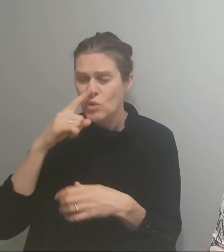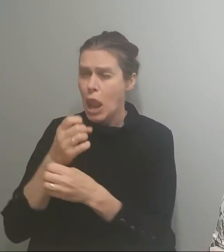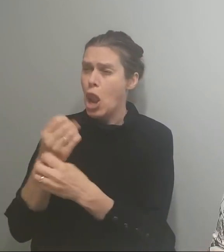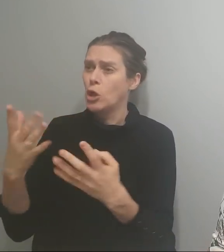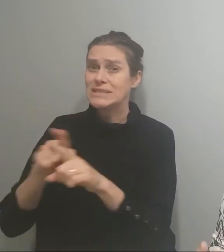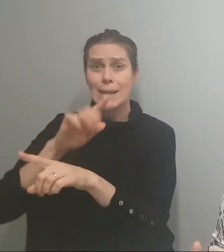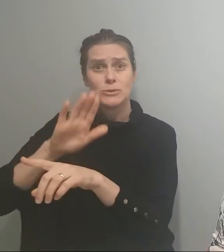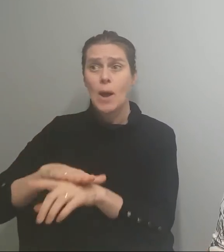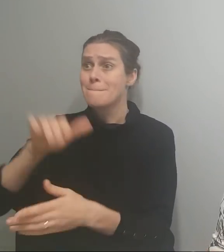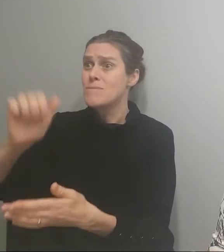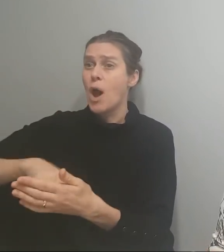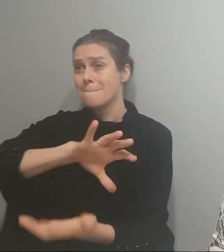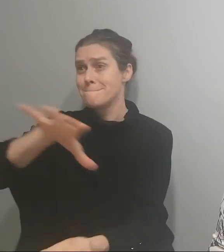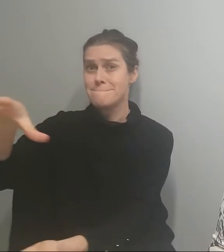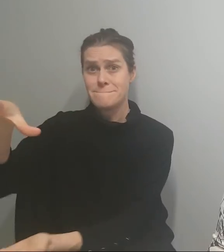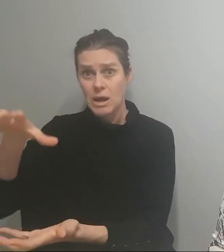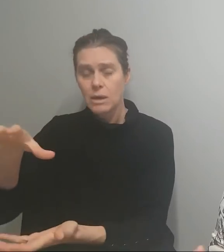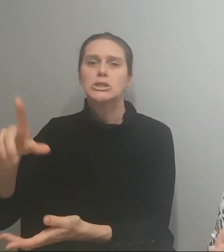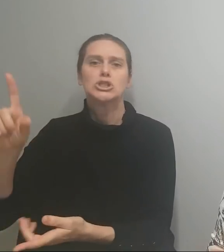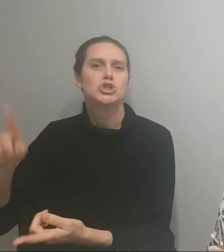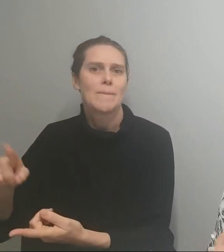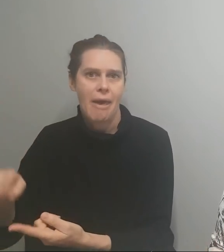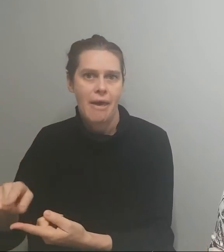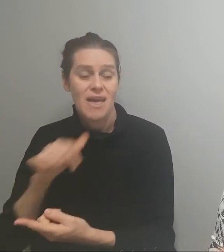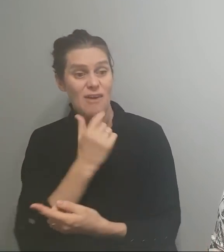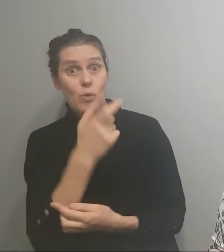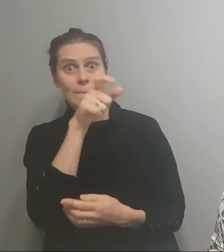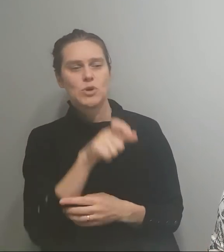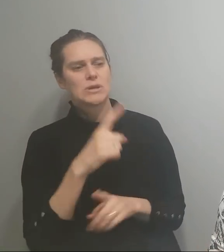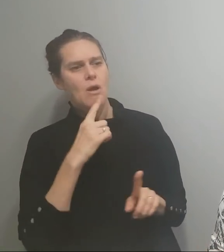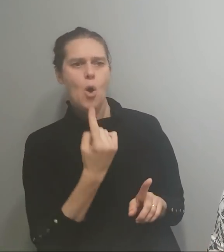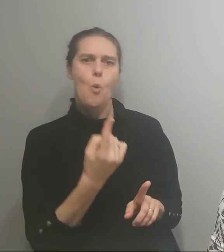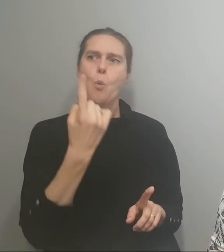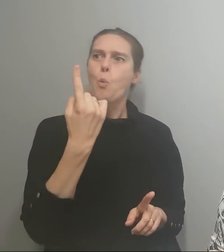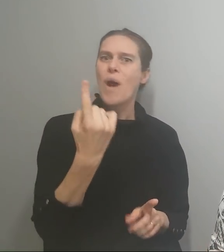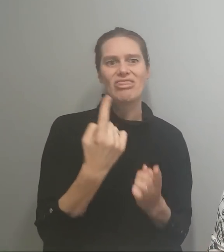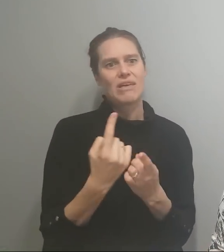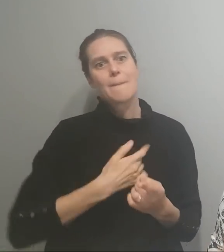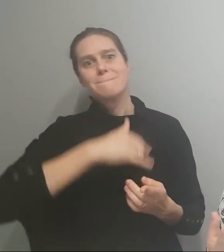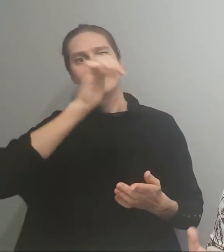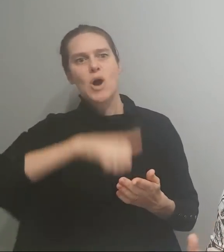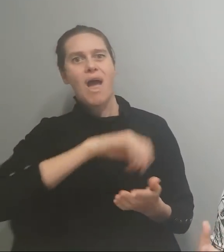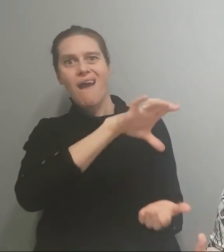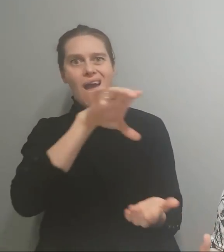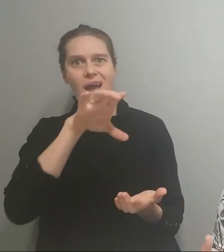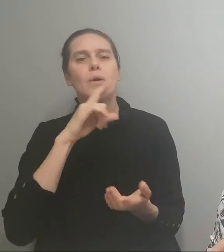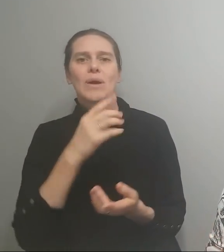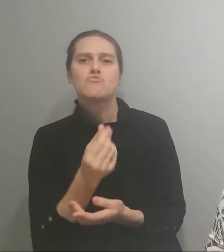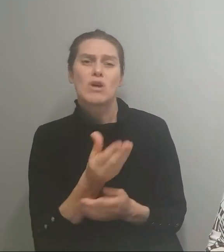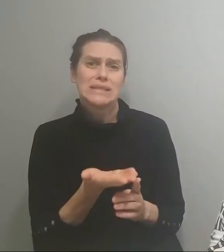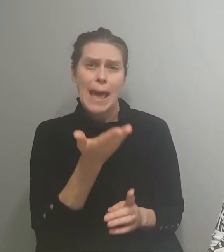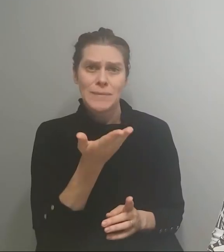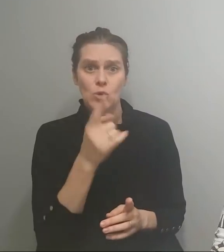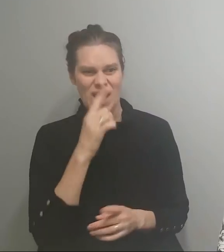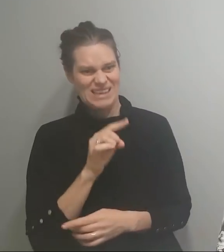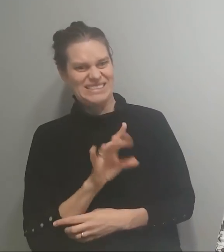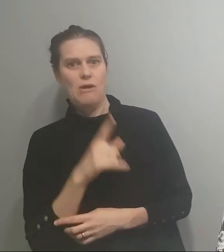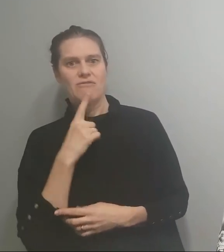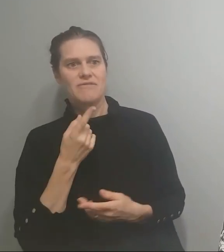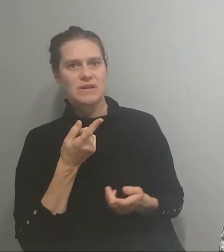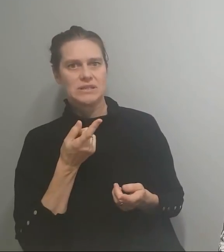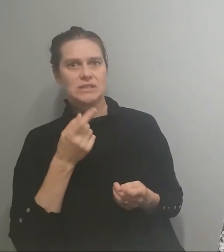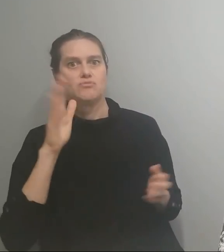disabled person and family purchasing individually may not have the same ability to negotiate a good price. So that's one